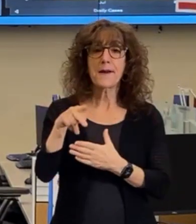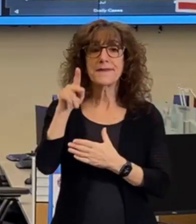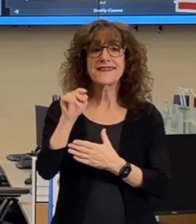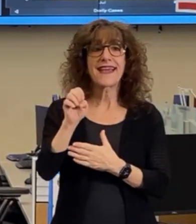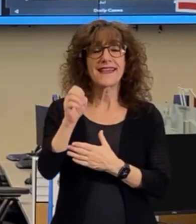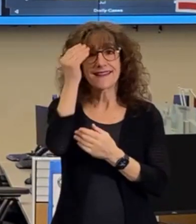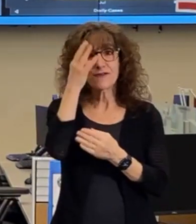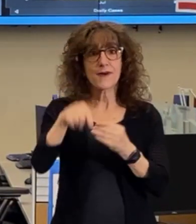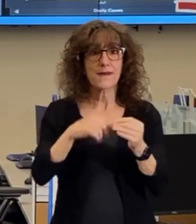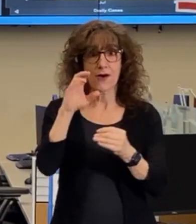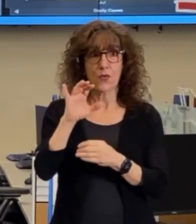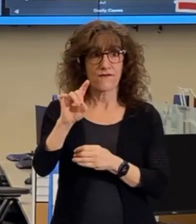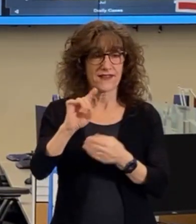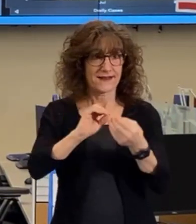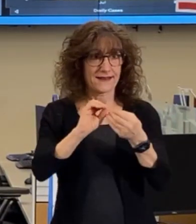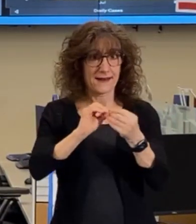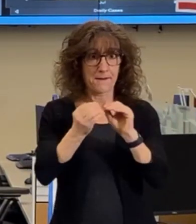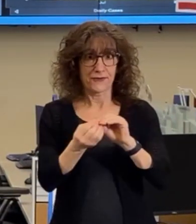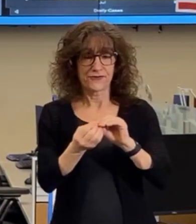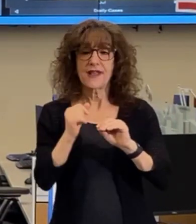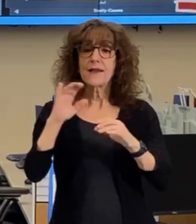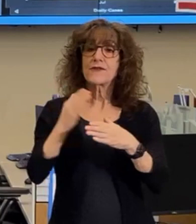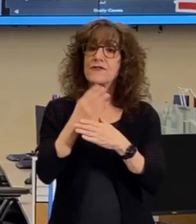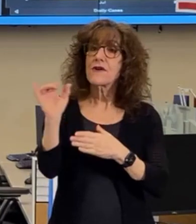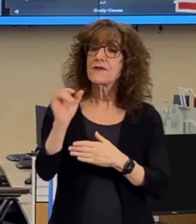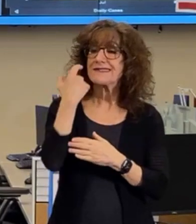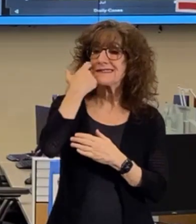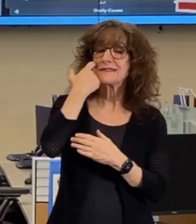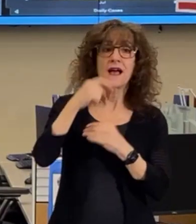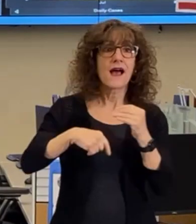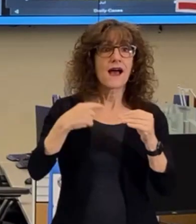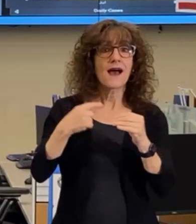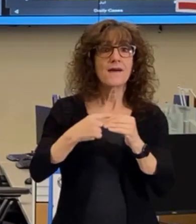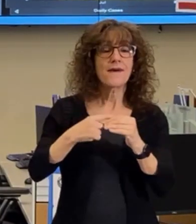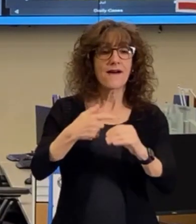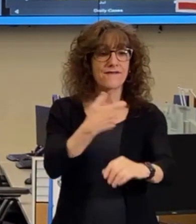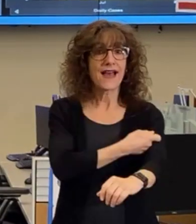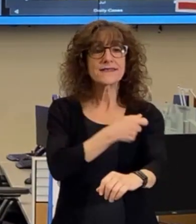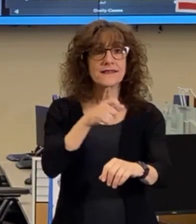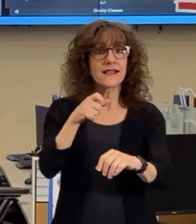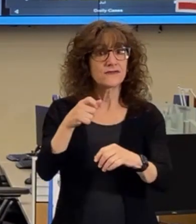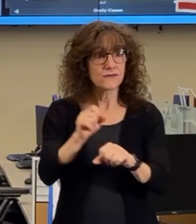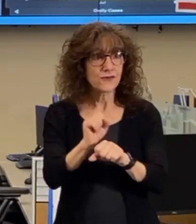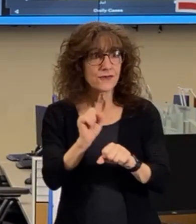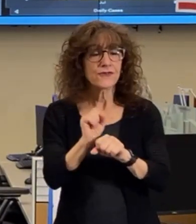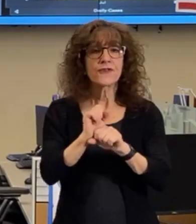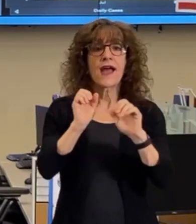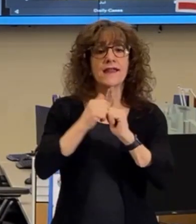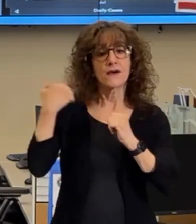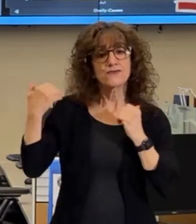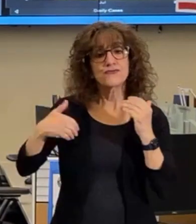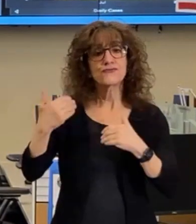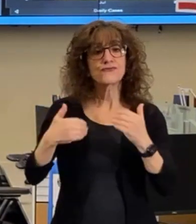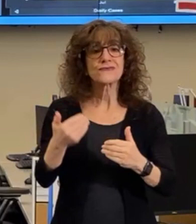our COVID-19 numbers and want to share also the latest regarding our vaccination efforts and how we're moving